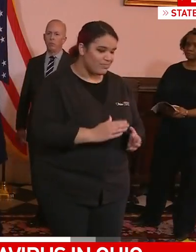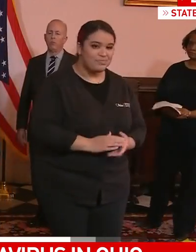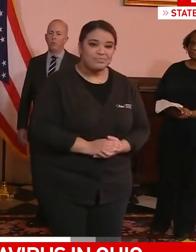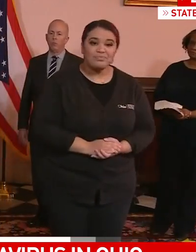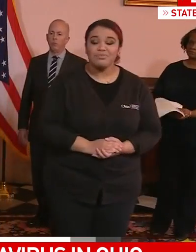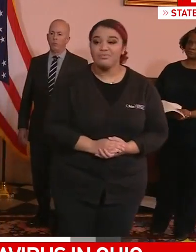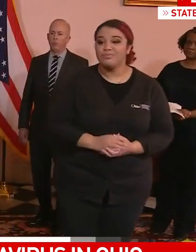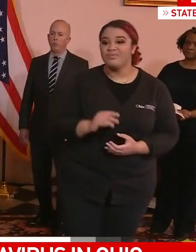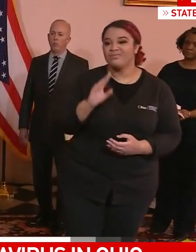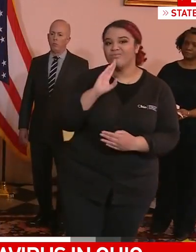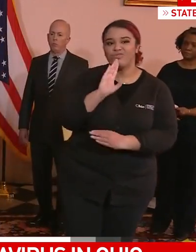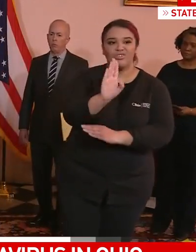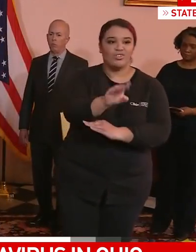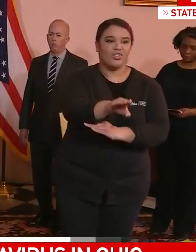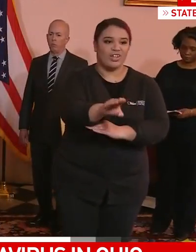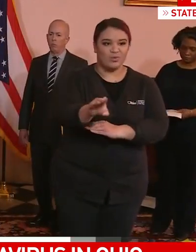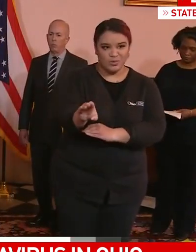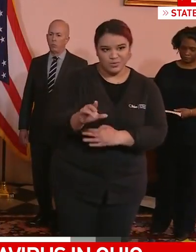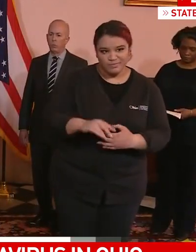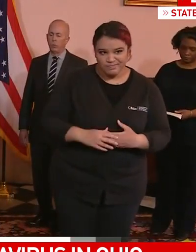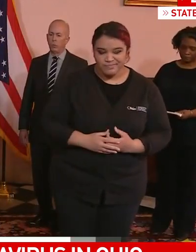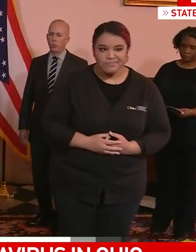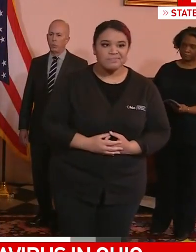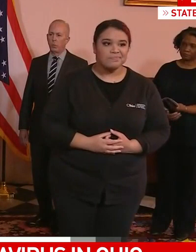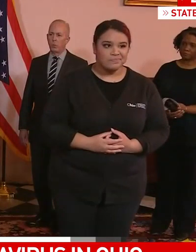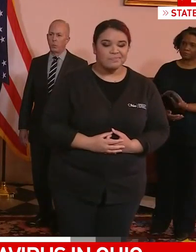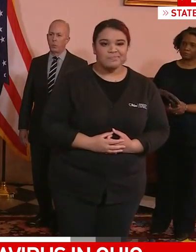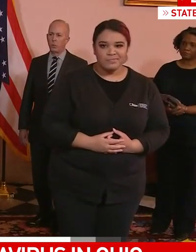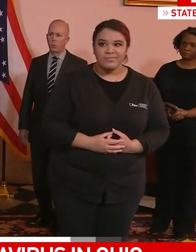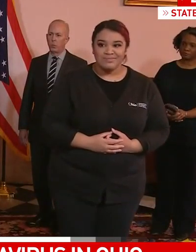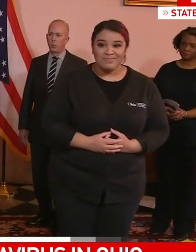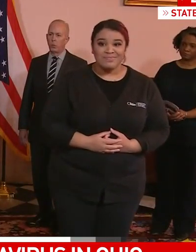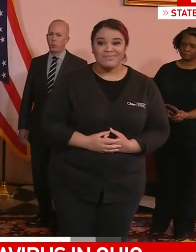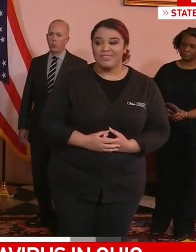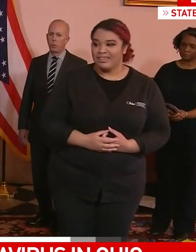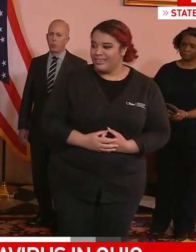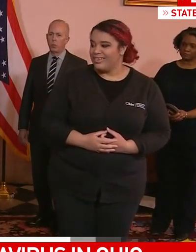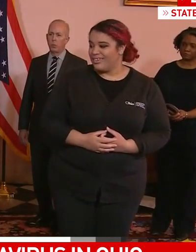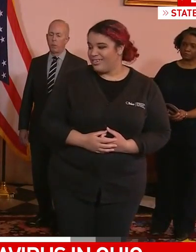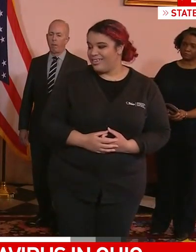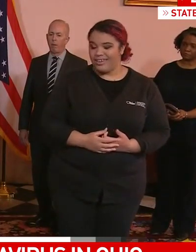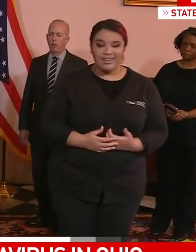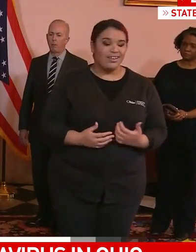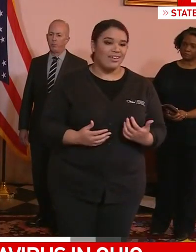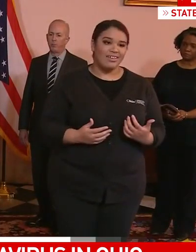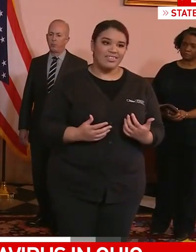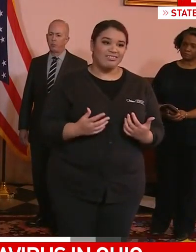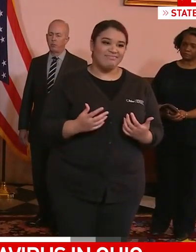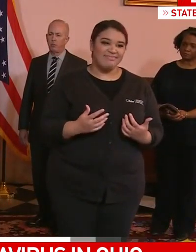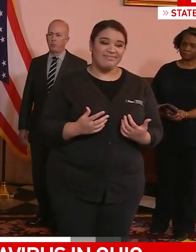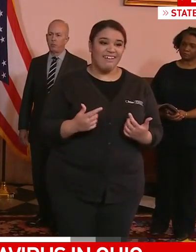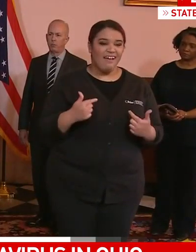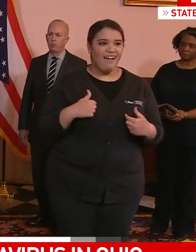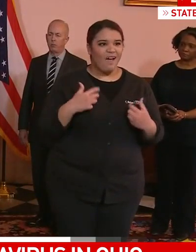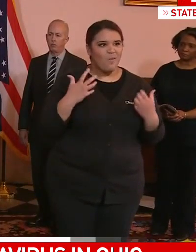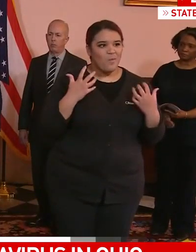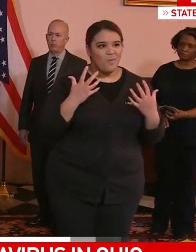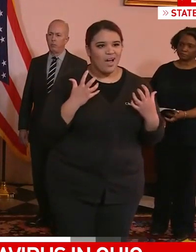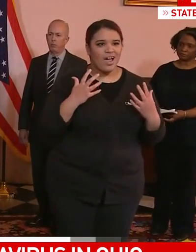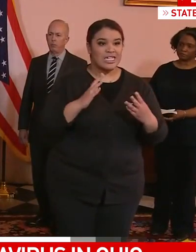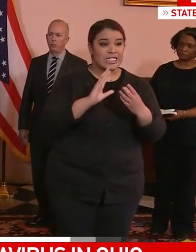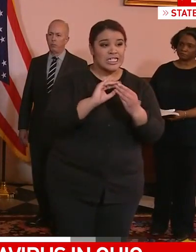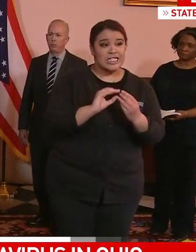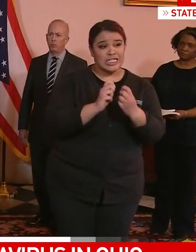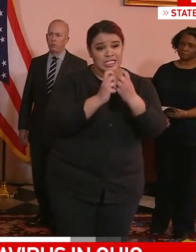Good afternoon, everyone. There's so much I want to share with you, but we have a lot. We